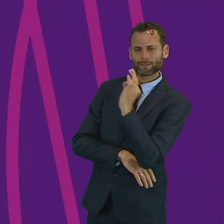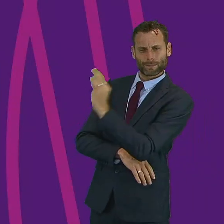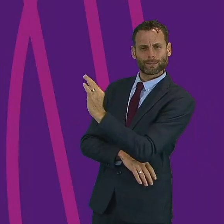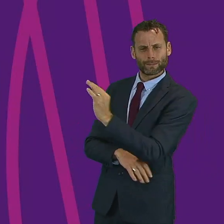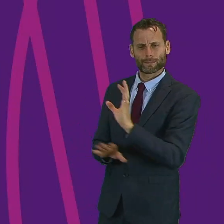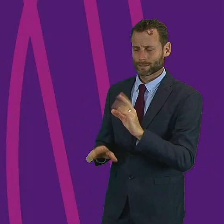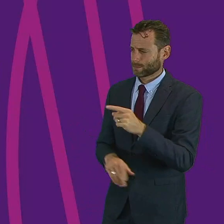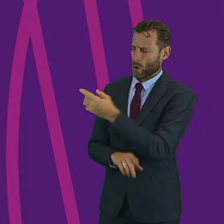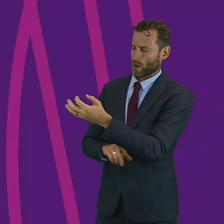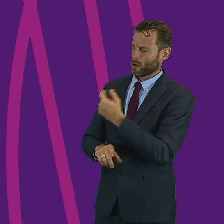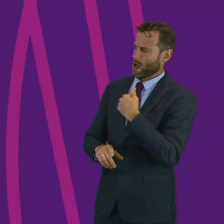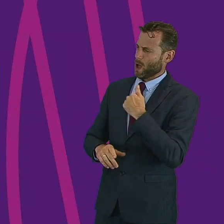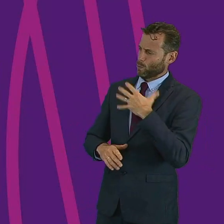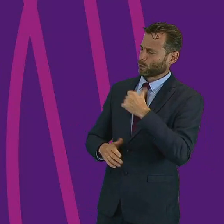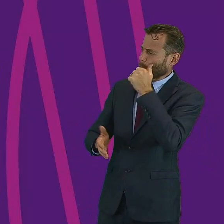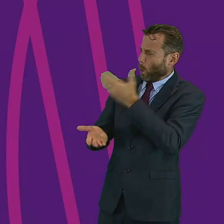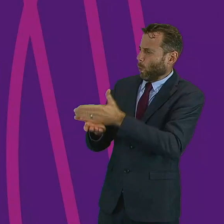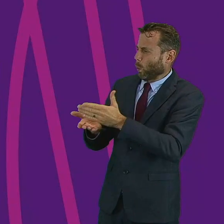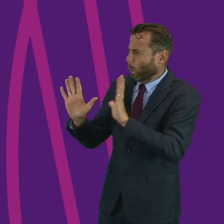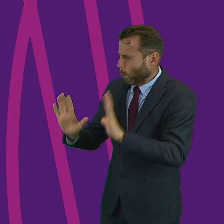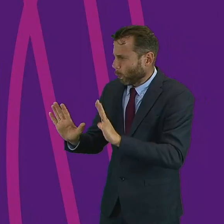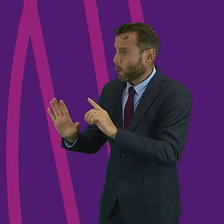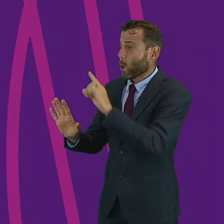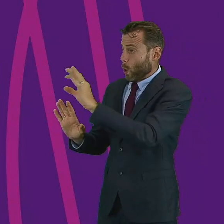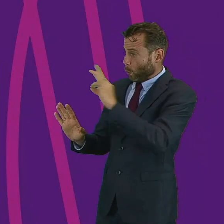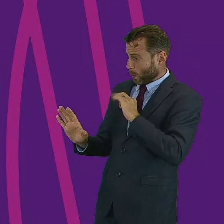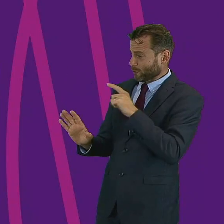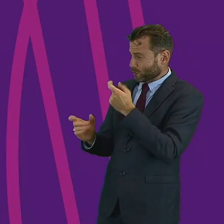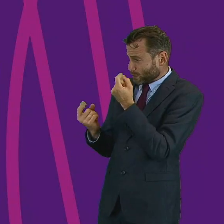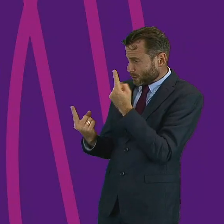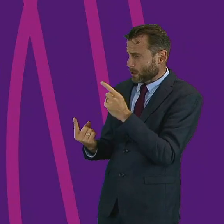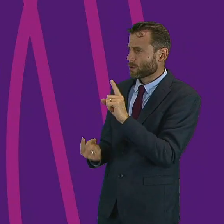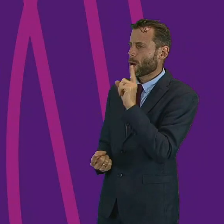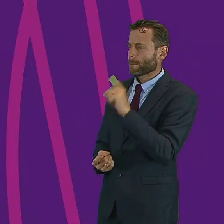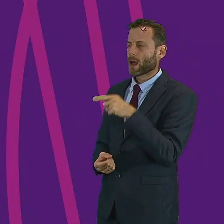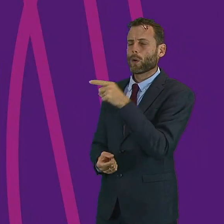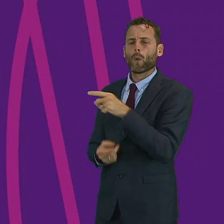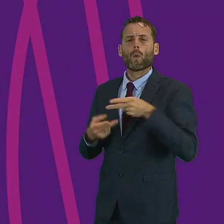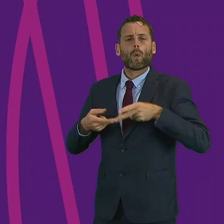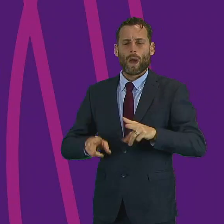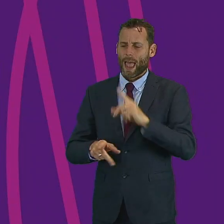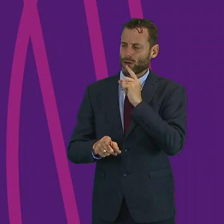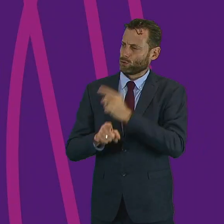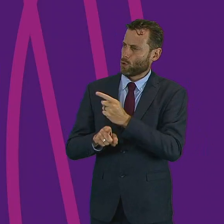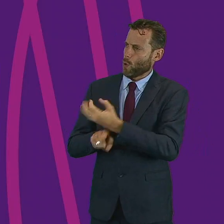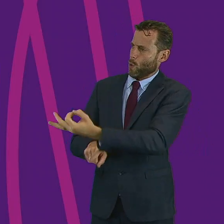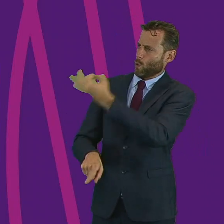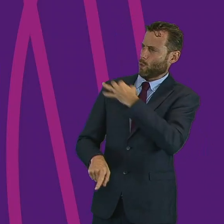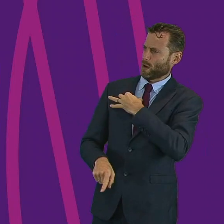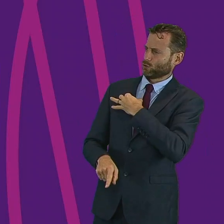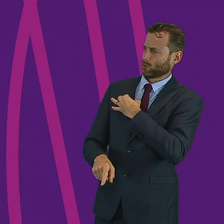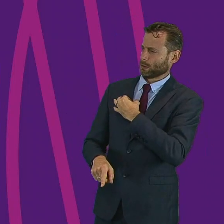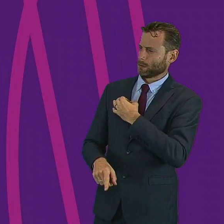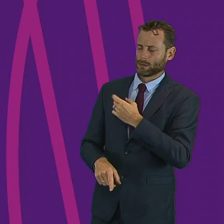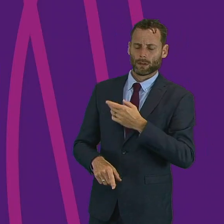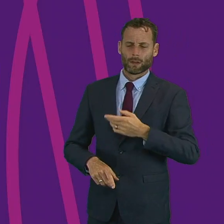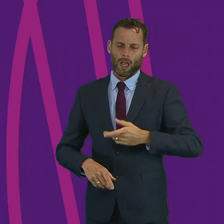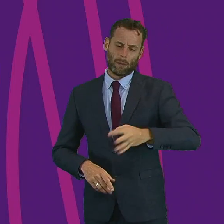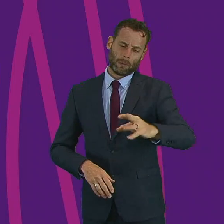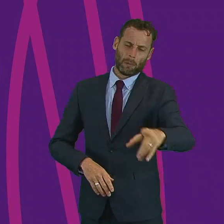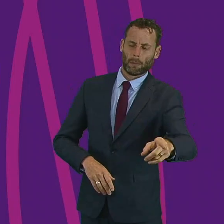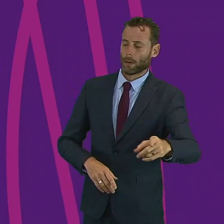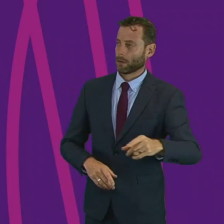Rennie. Yesterday I met Cathy Russell. Her mother is in a care home. They are not allowed to meet